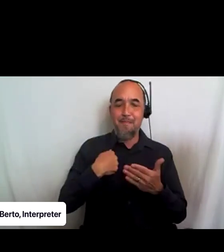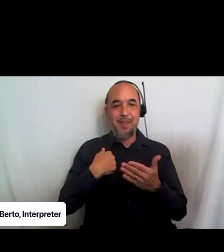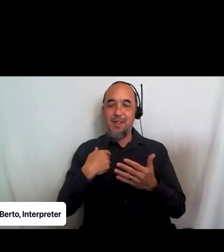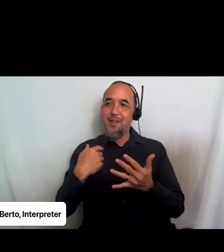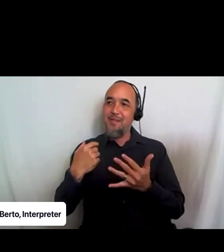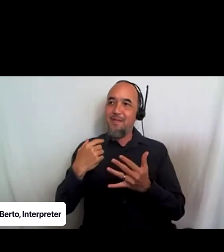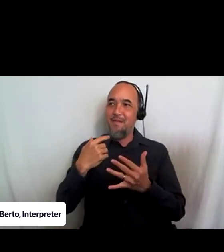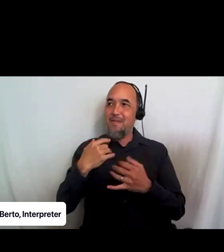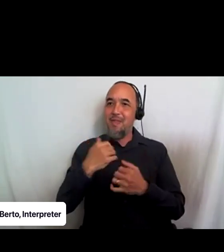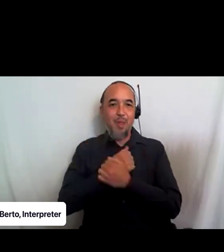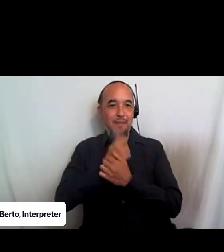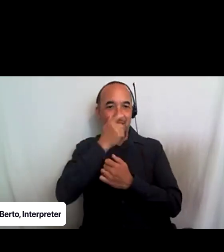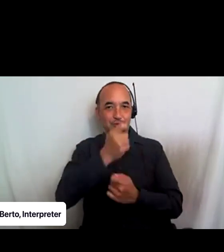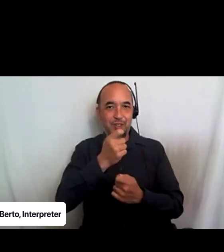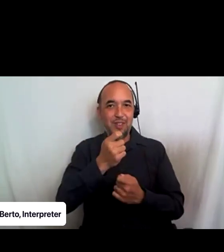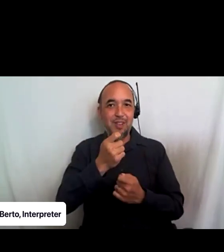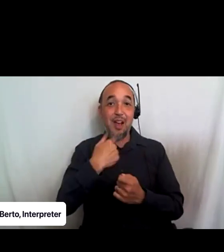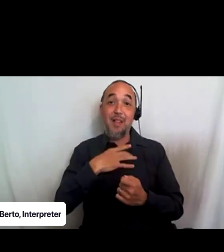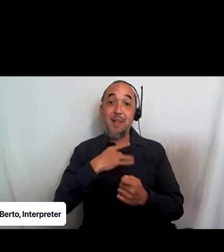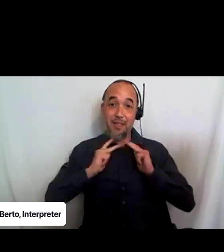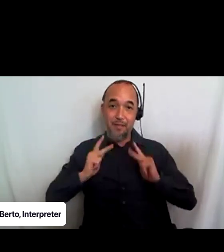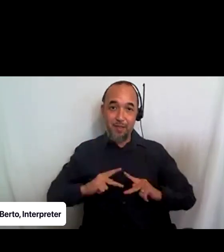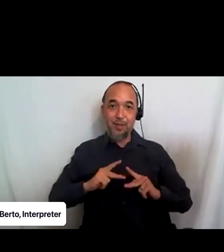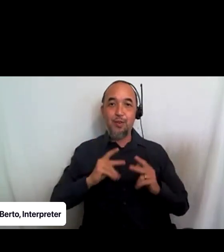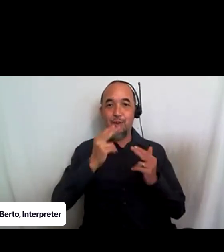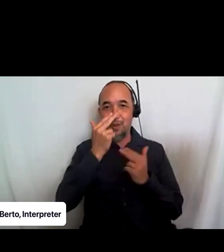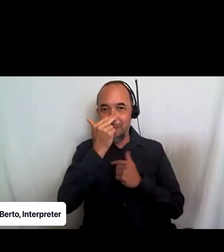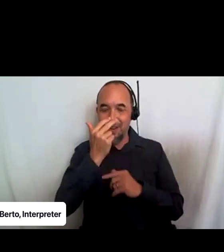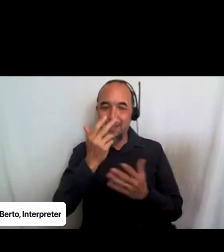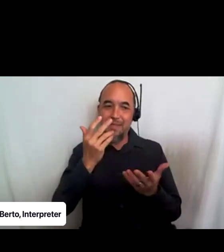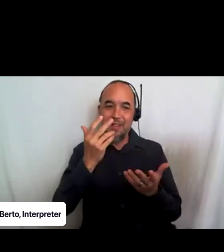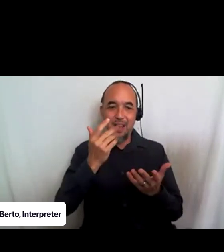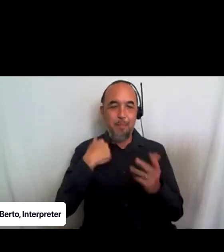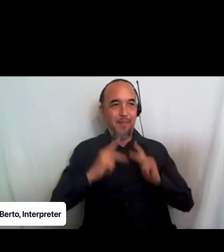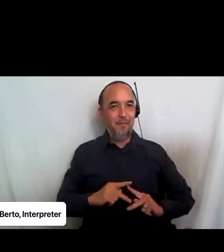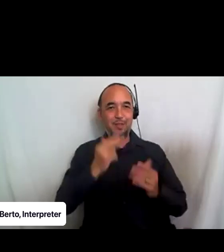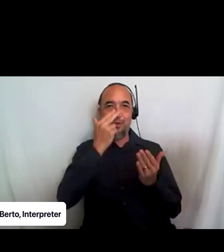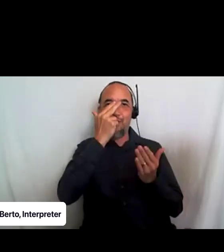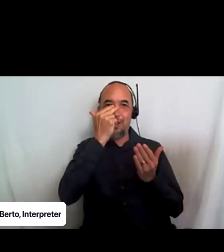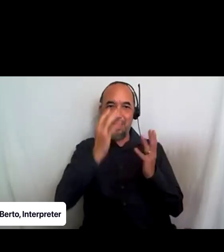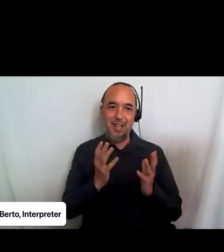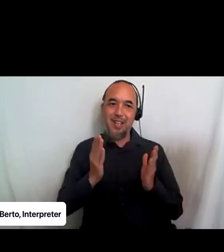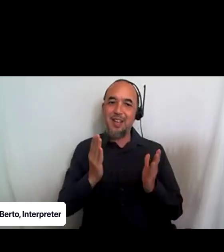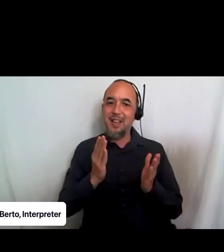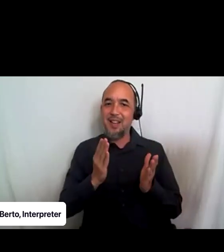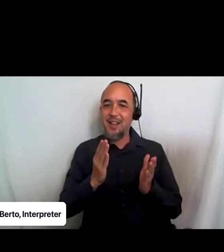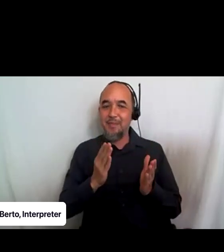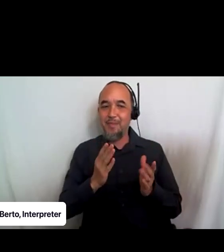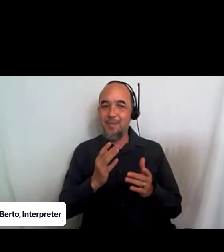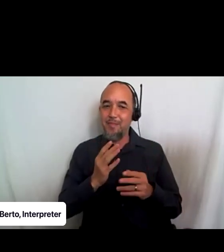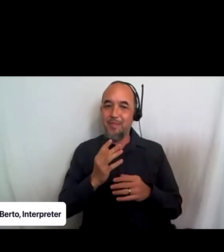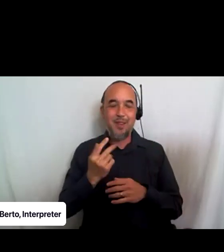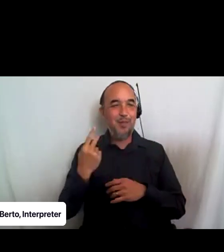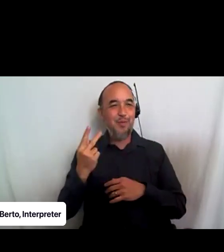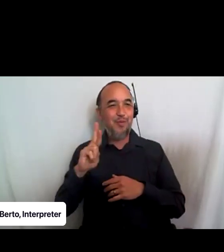physical comedy. I'm a physical comedian, like Reese. That's why I bonded so much with Reese because we're both physical comedians. We're both into cryptids,